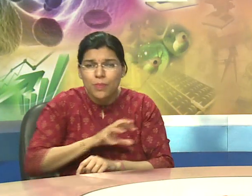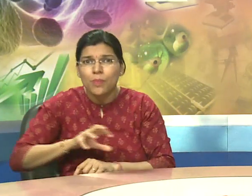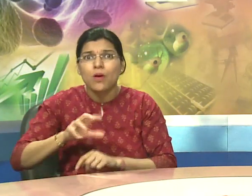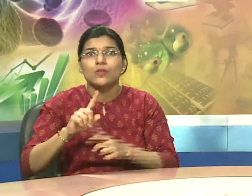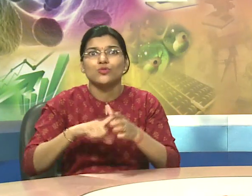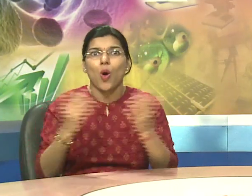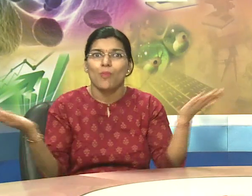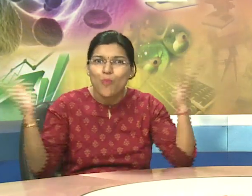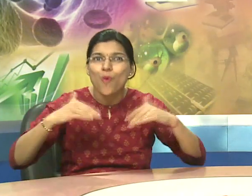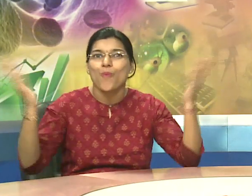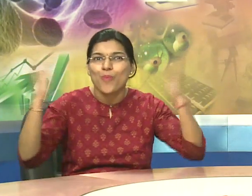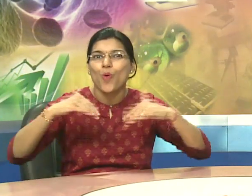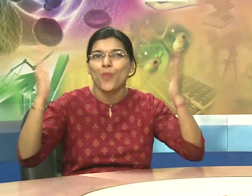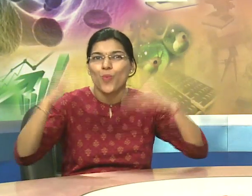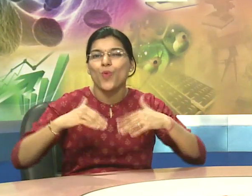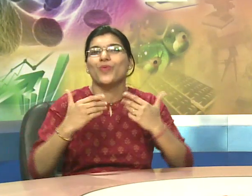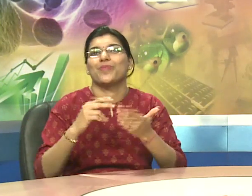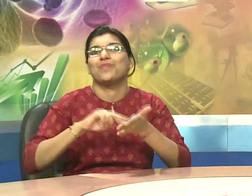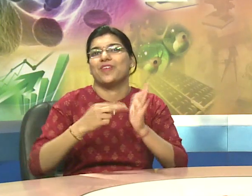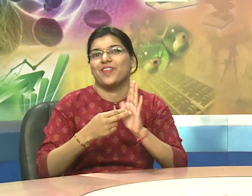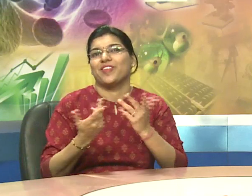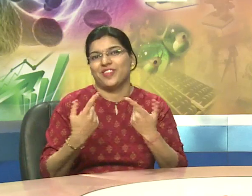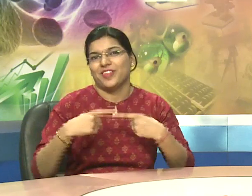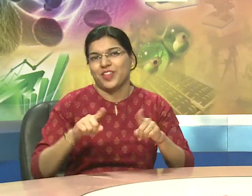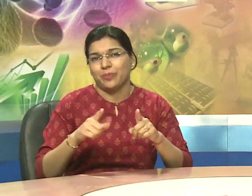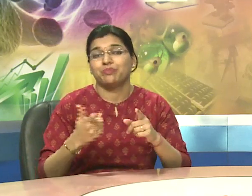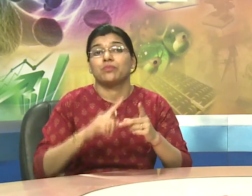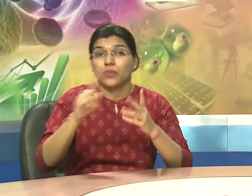In entire country there are so many job opportunities.